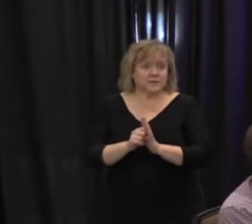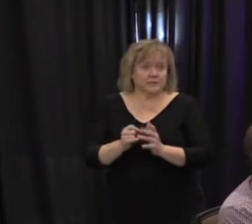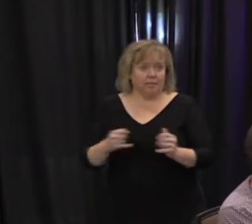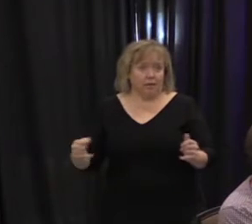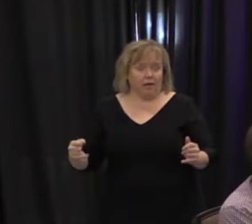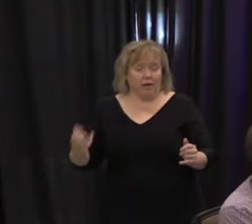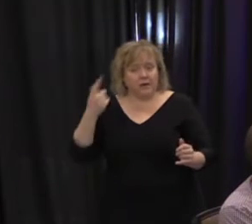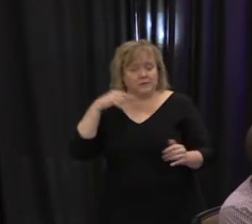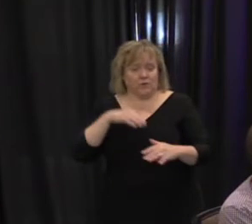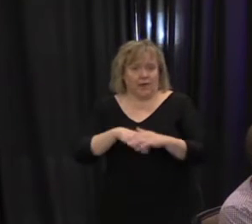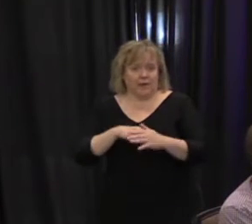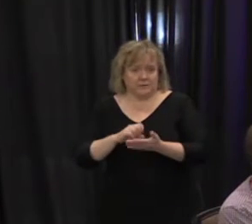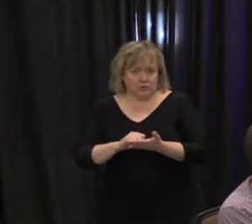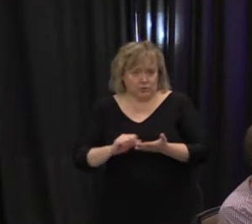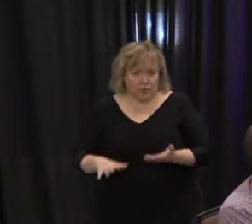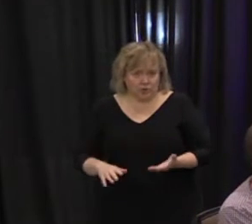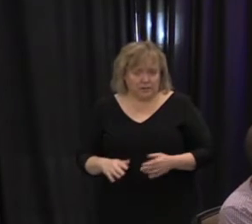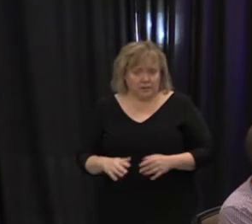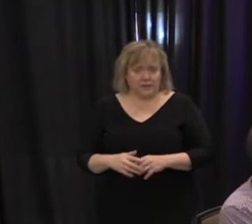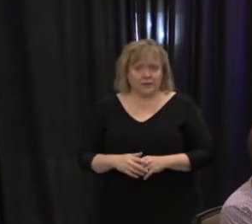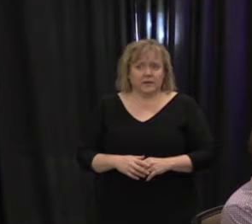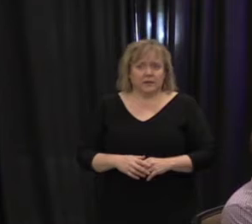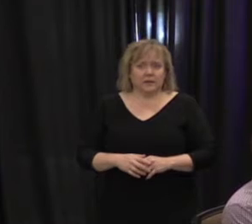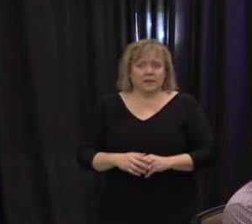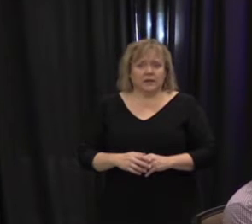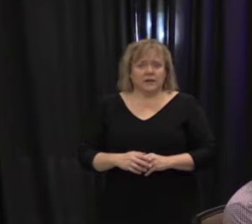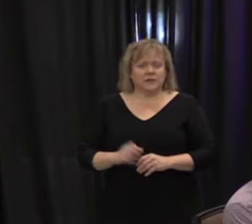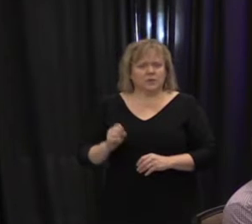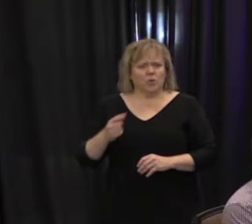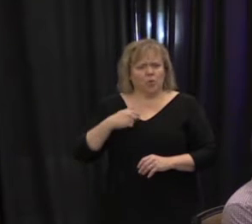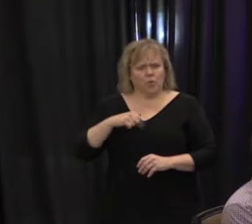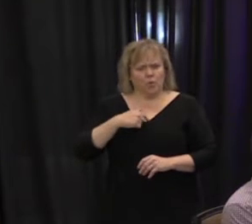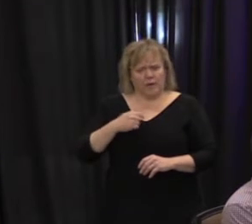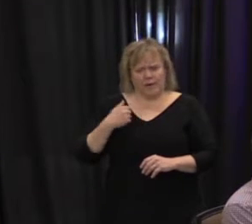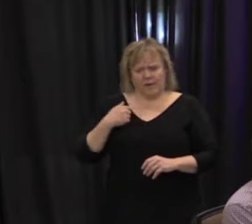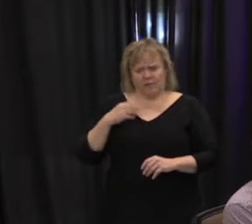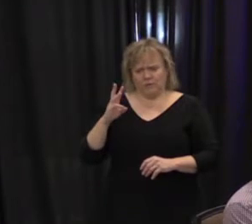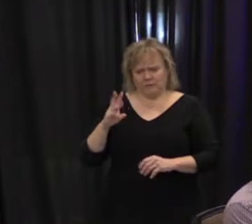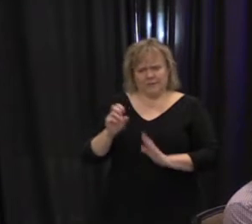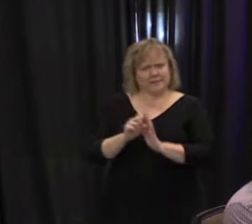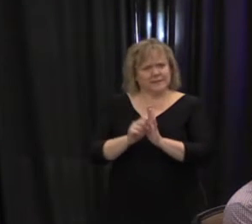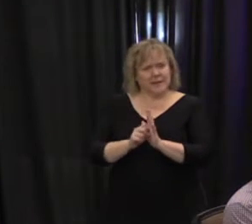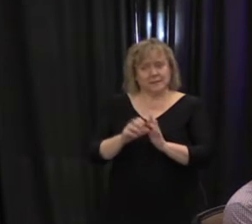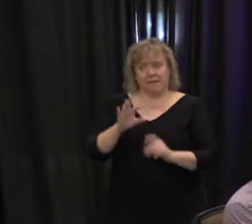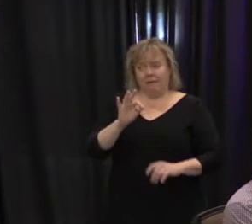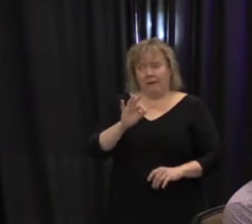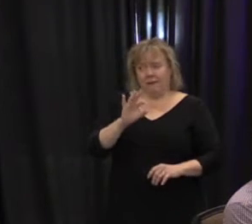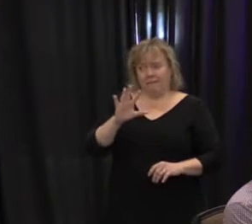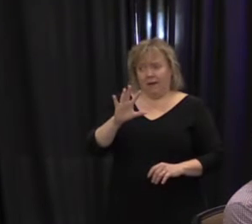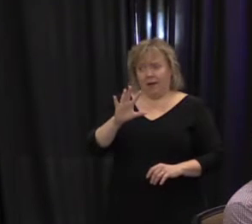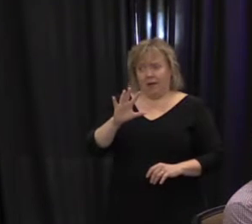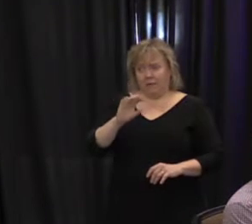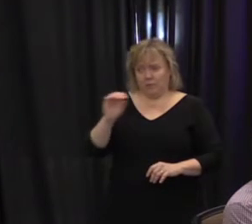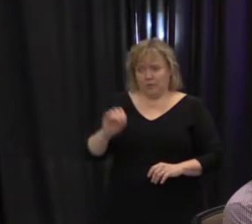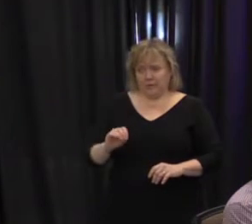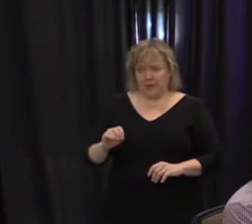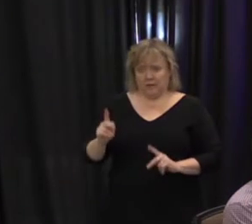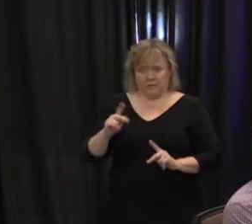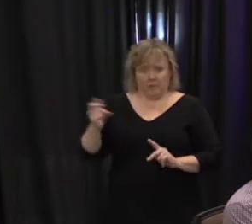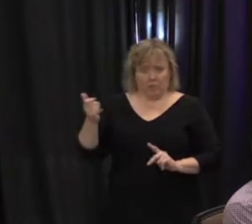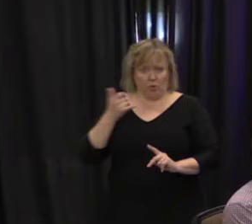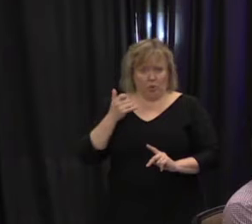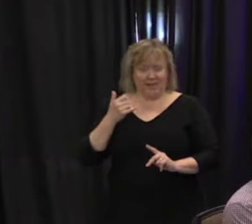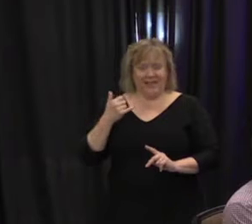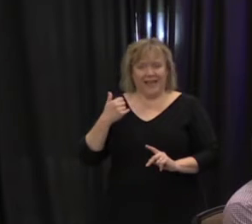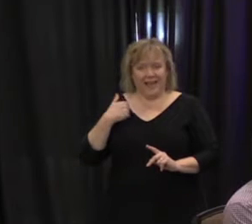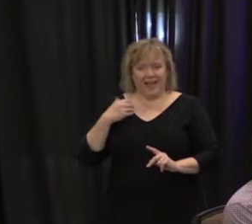an abortion. With ARC Southeast, the 6 states that we work in, 95% of callers live in a county that doesn't